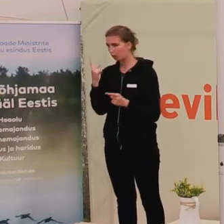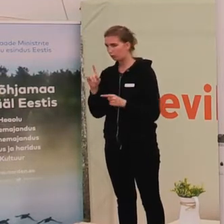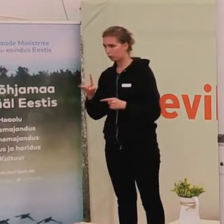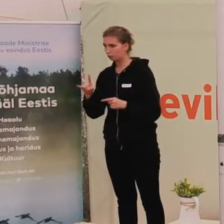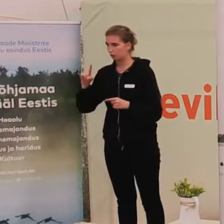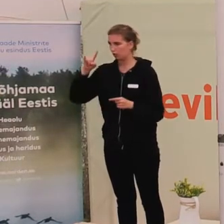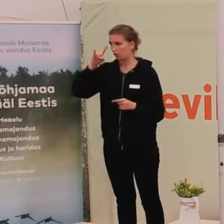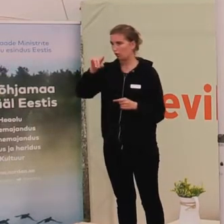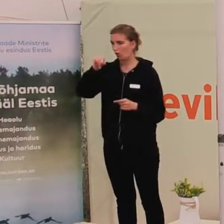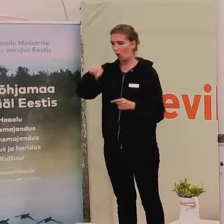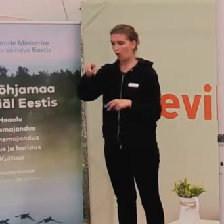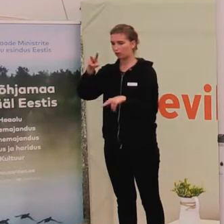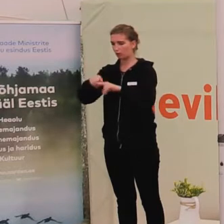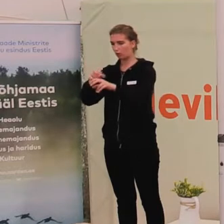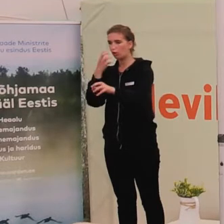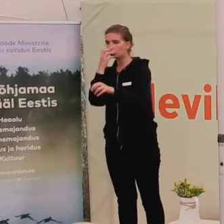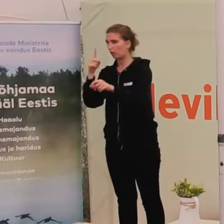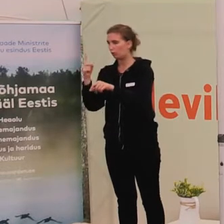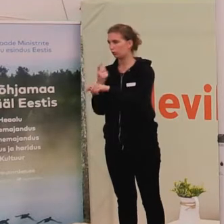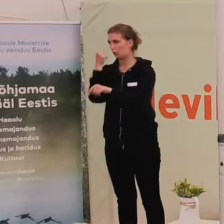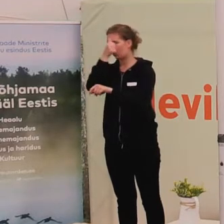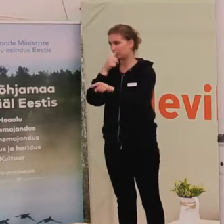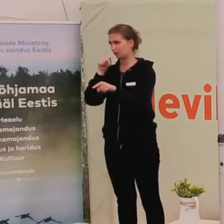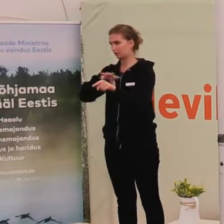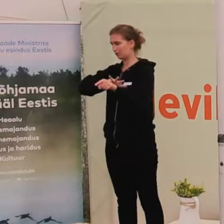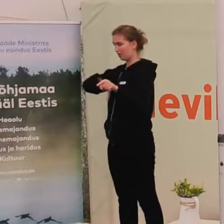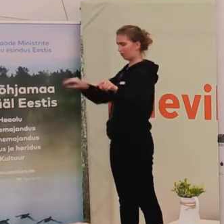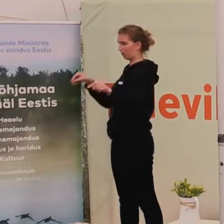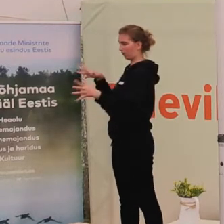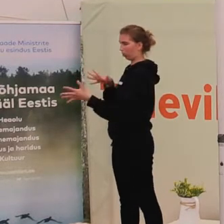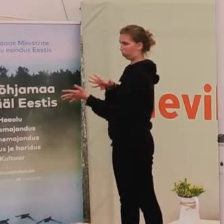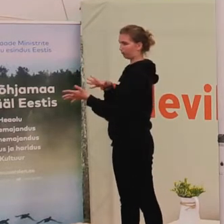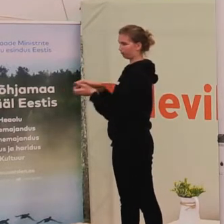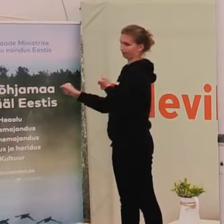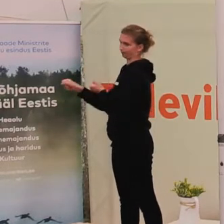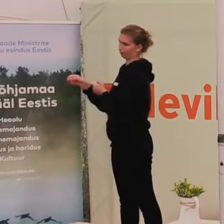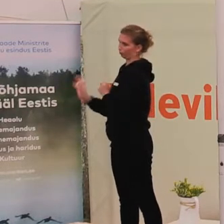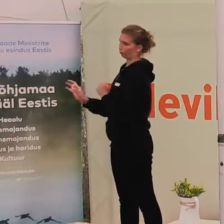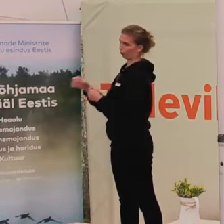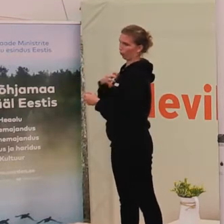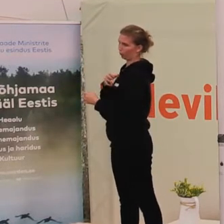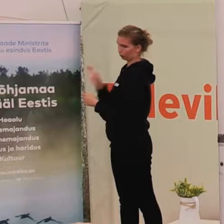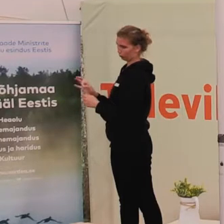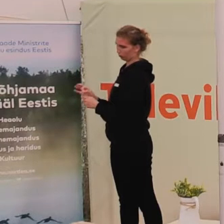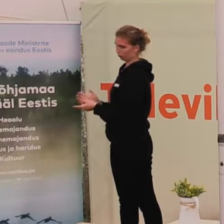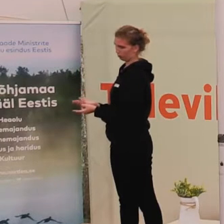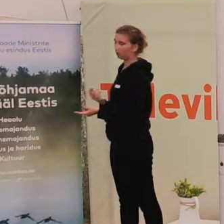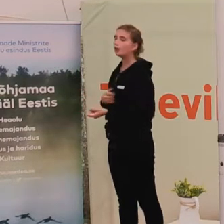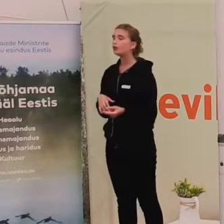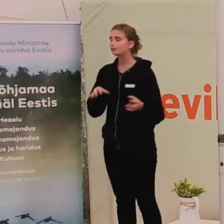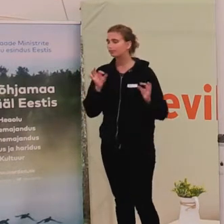your warm destination holiday a year, that cancels it out, absolutely. Yeah, that's true. I mean,